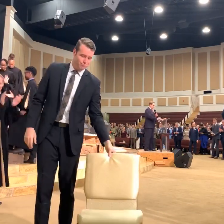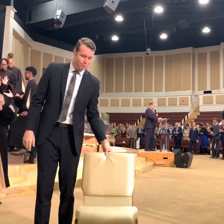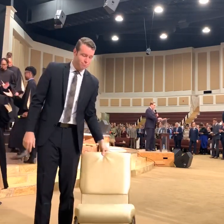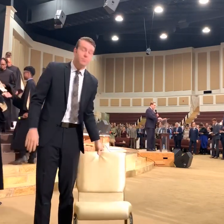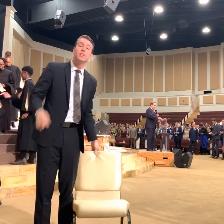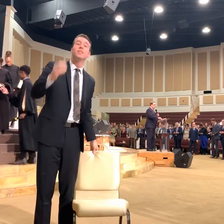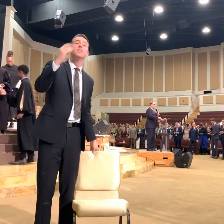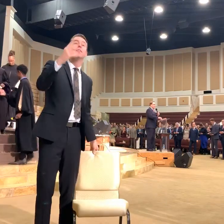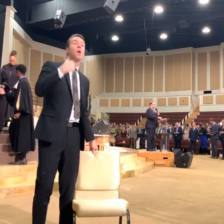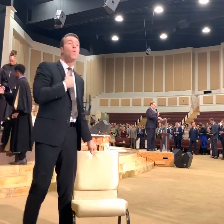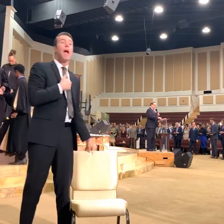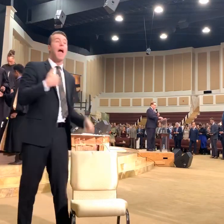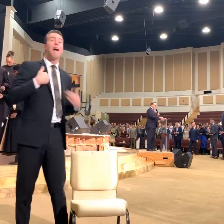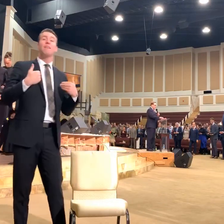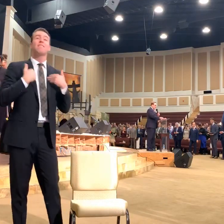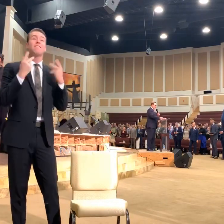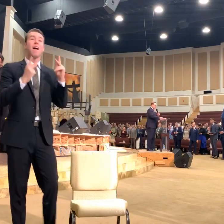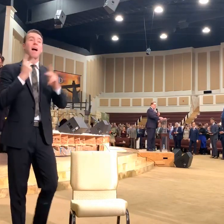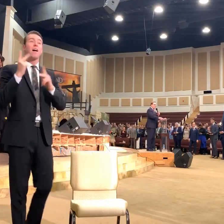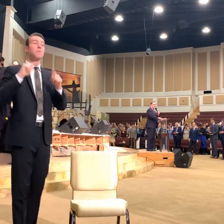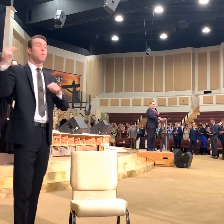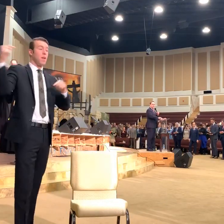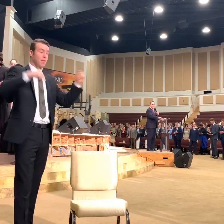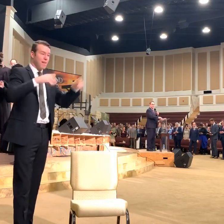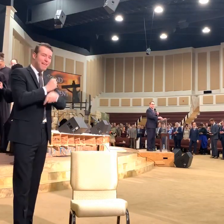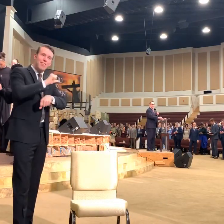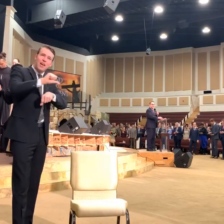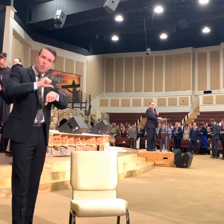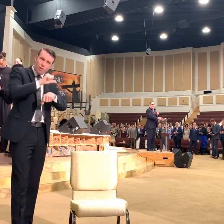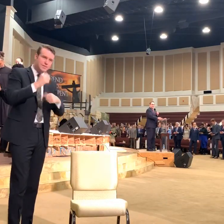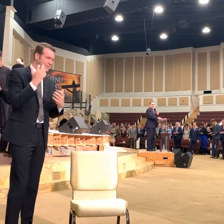I tell you what, we got young people coming on that are getting anointed.